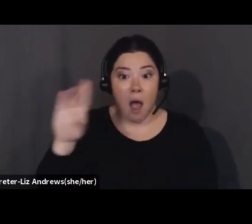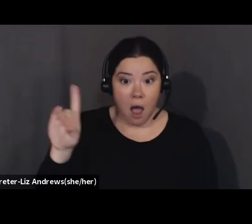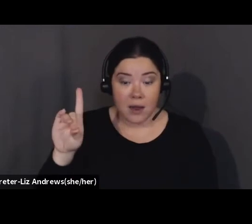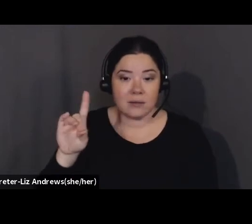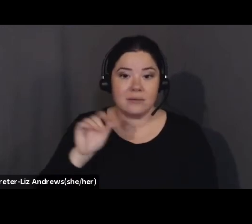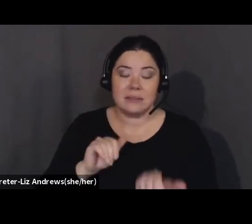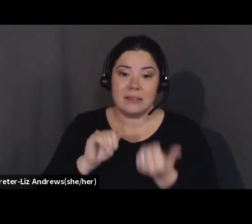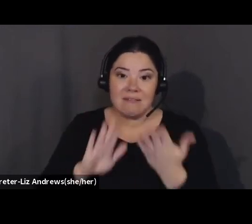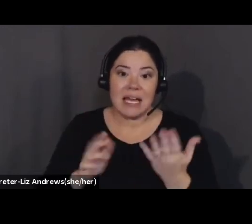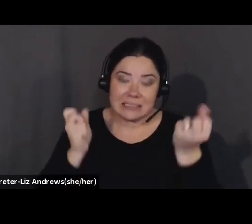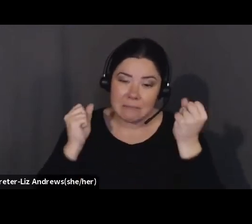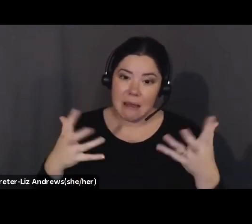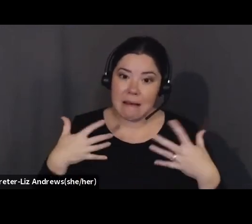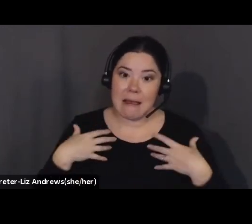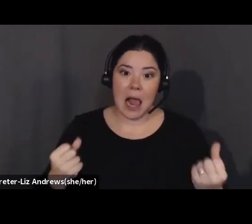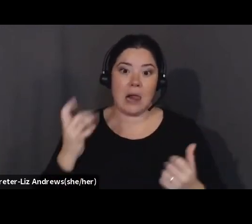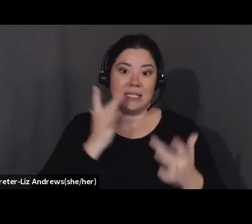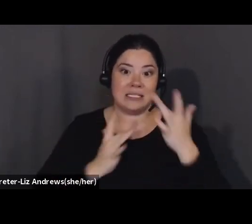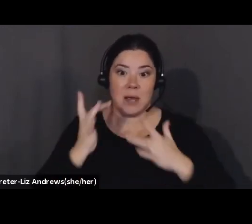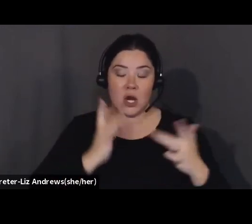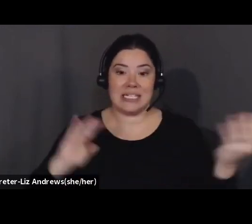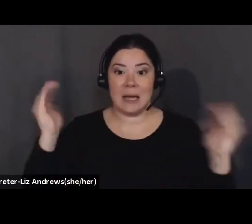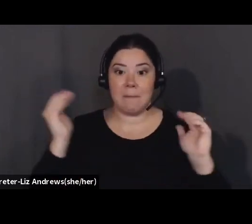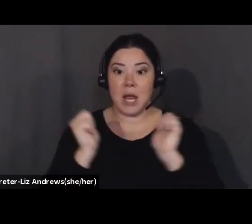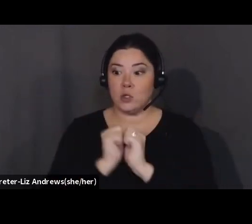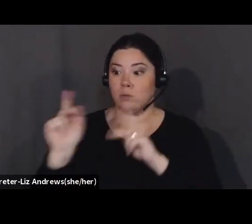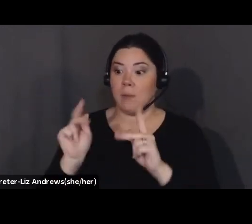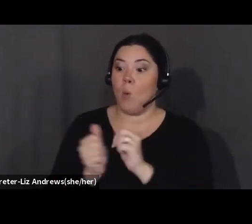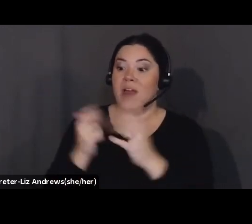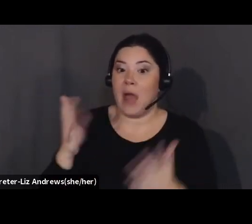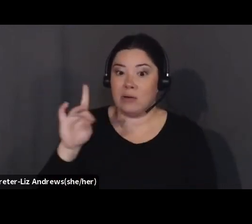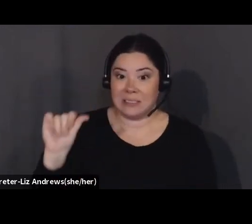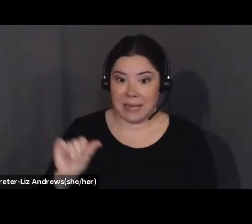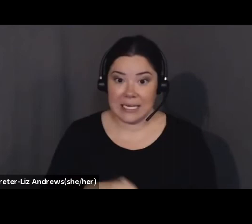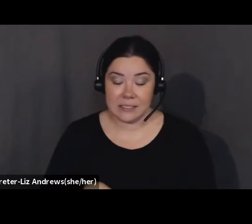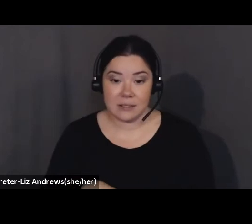health disparities in relation to their peers without disabilities. Next slide, please.